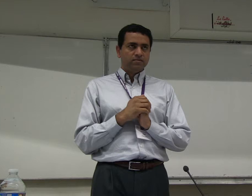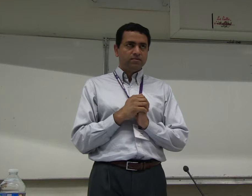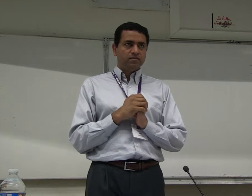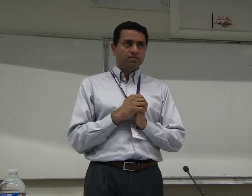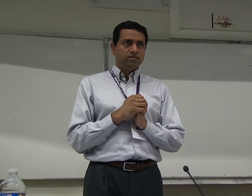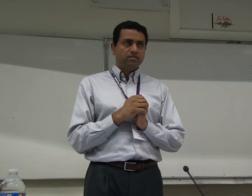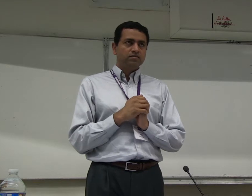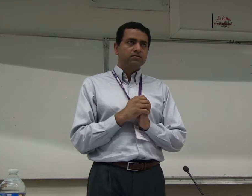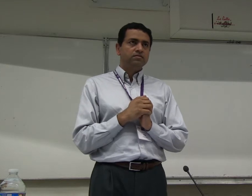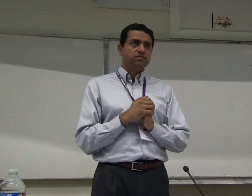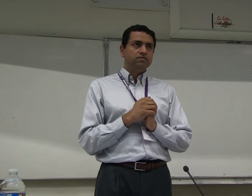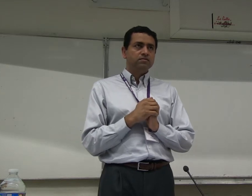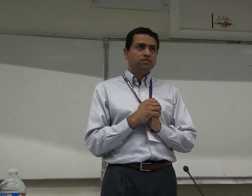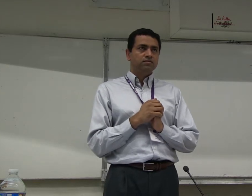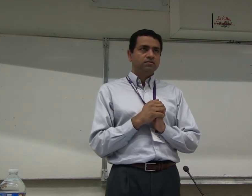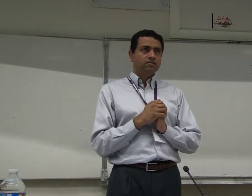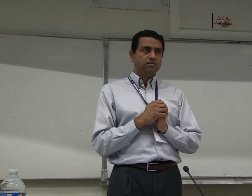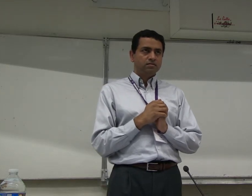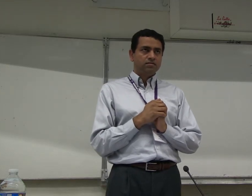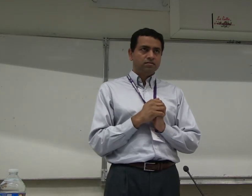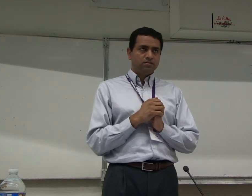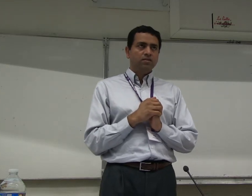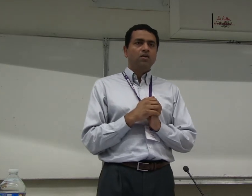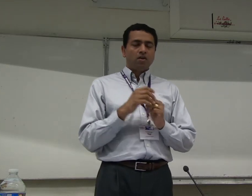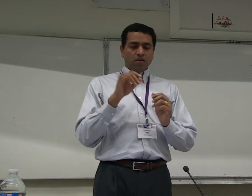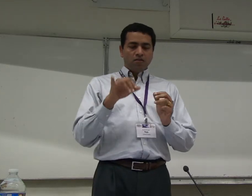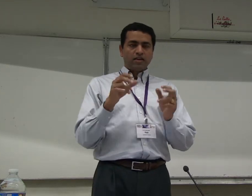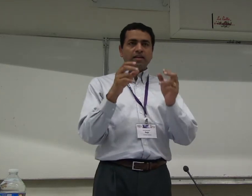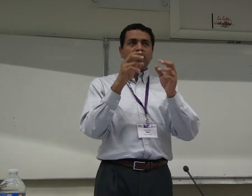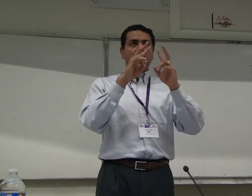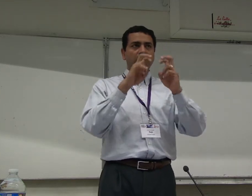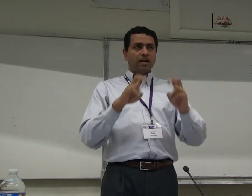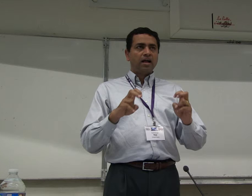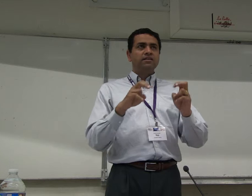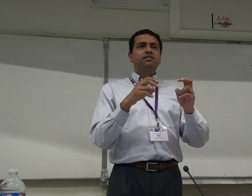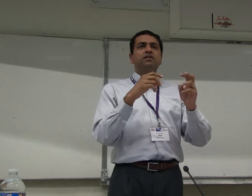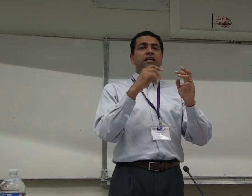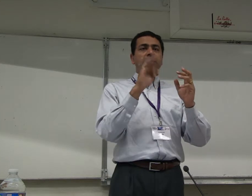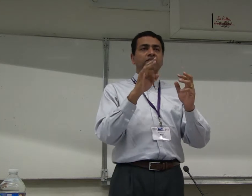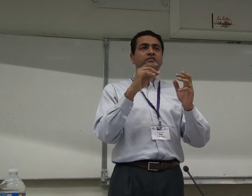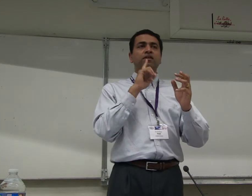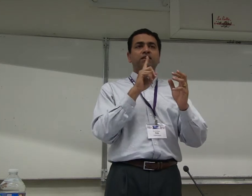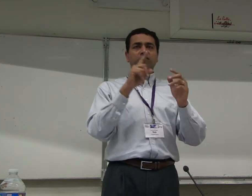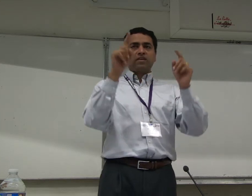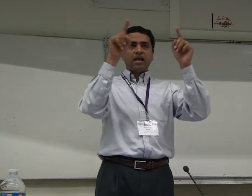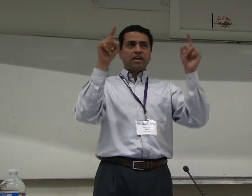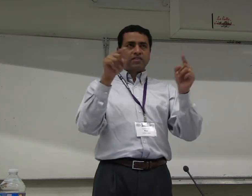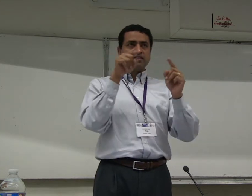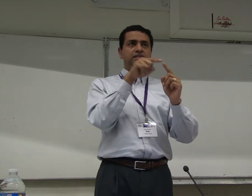So there's an open Chrome app, so such as YouTube, which would use YouTube, a YouTube